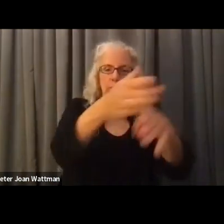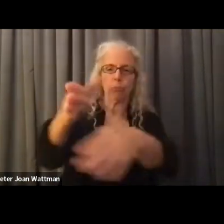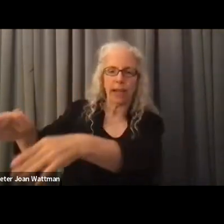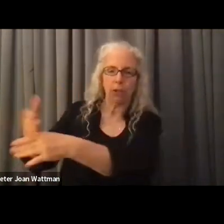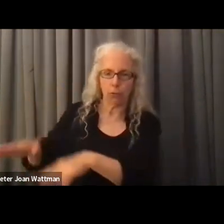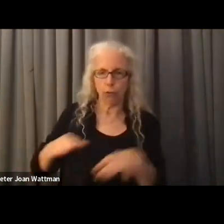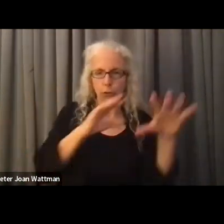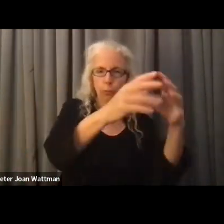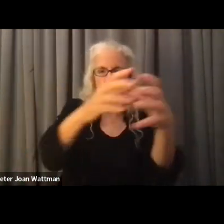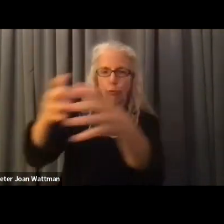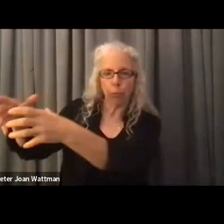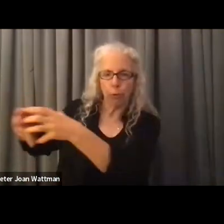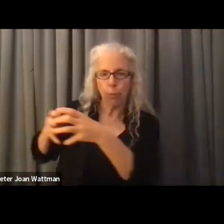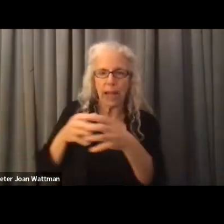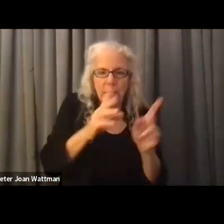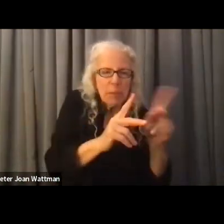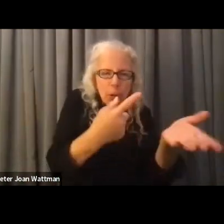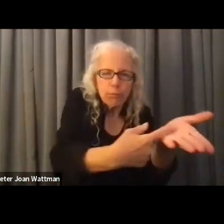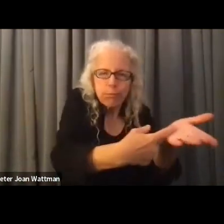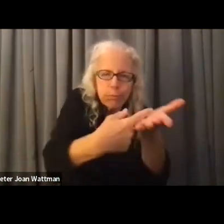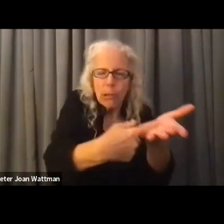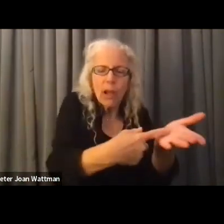that could address?